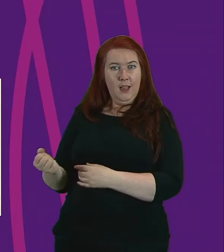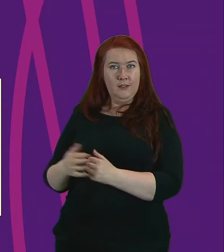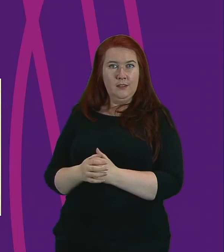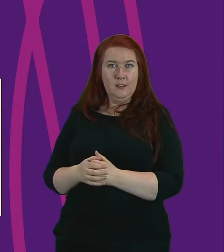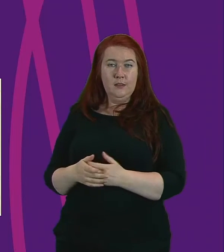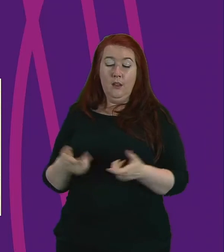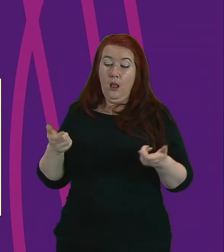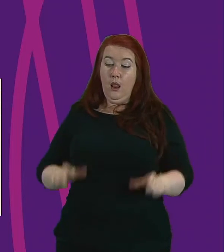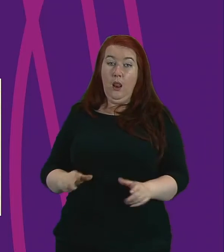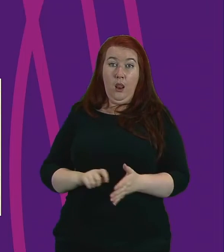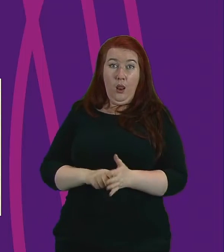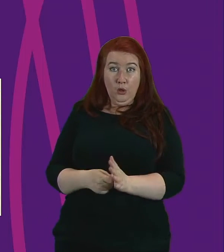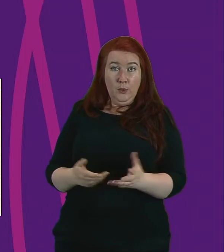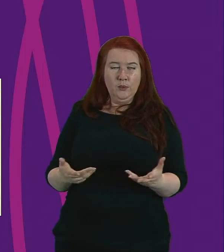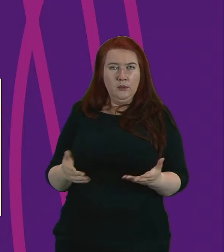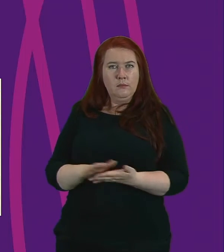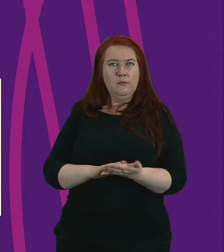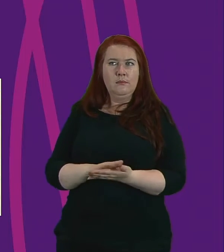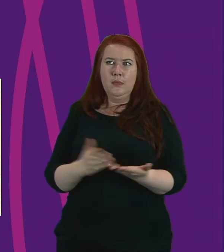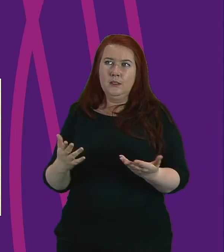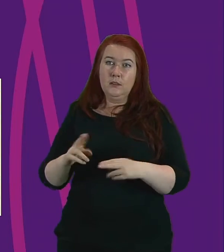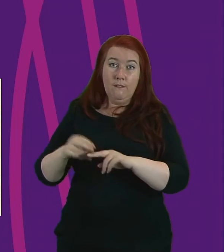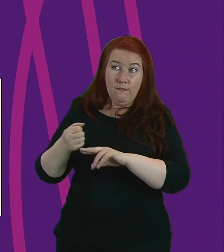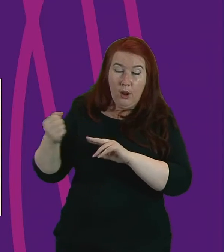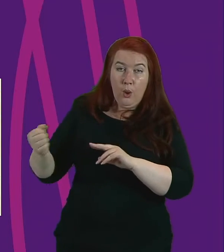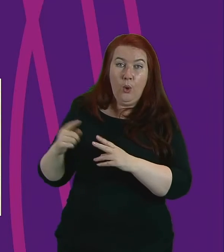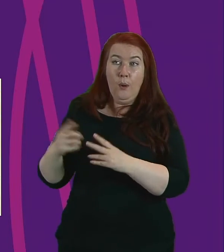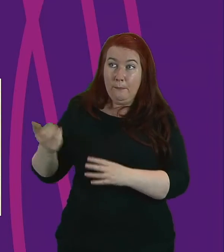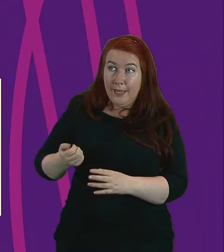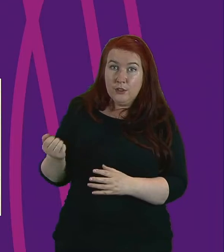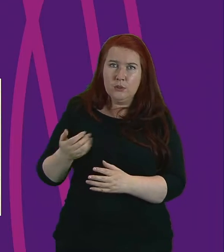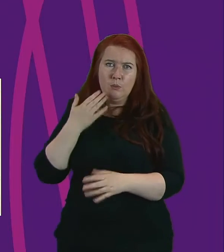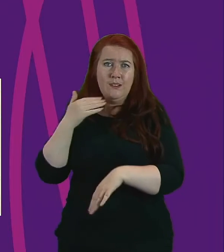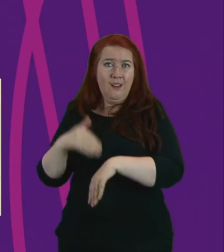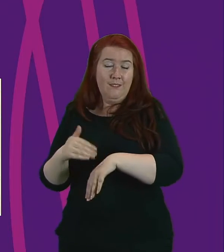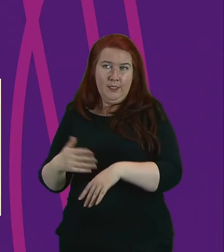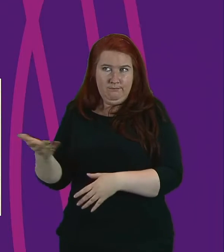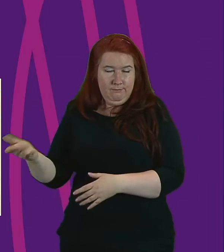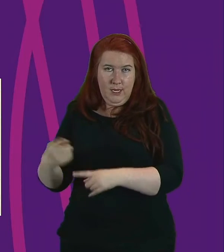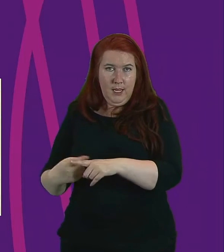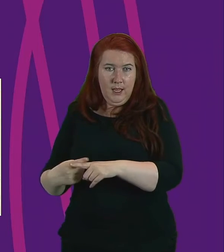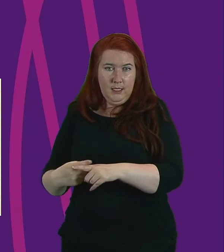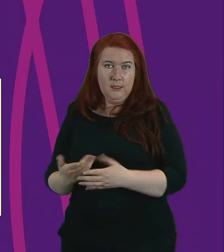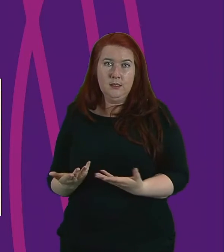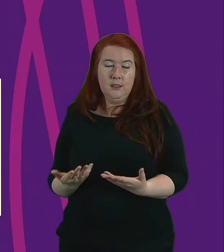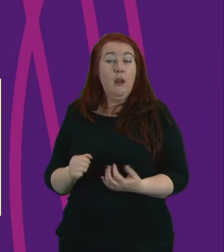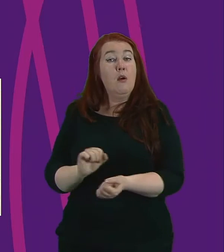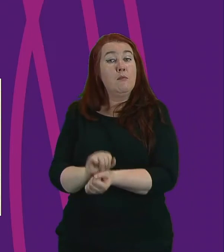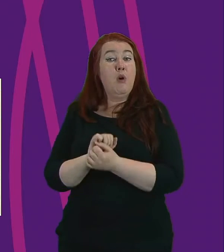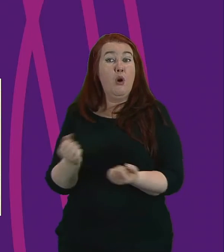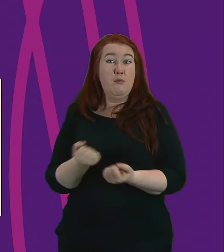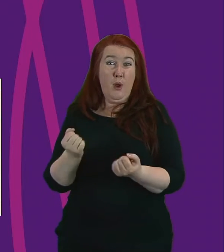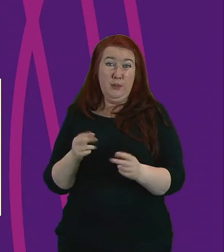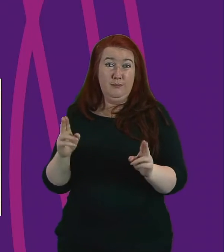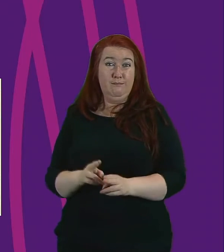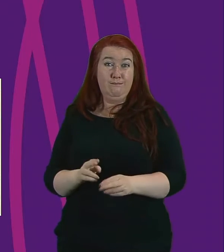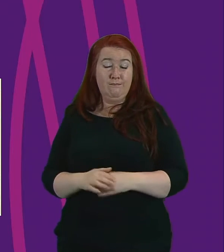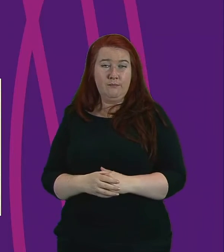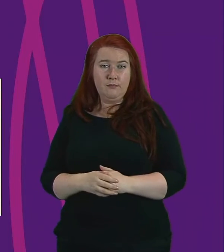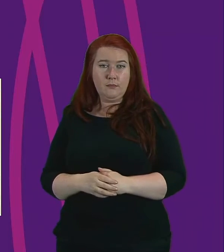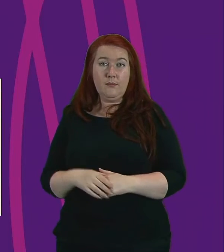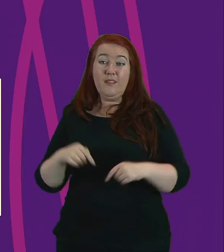furlough, pension and national insurance payments end. Borrowing powers are limited, so we must focus on the achievable. The crisis will see UK national debt